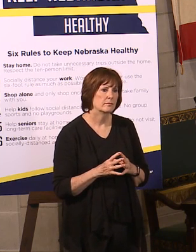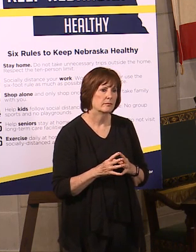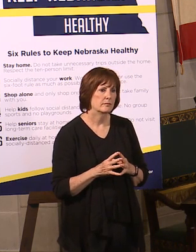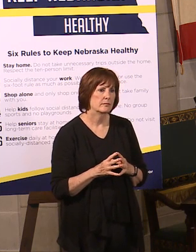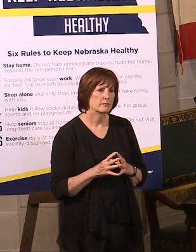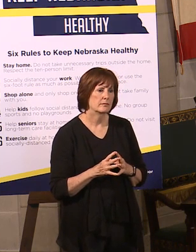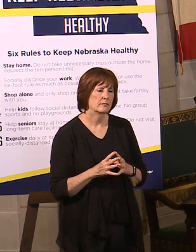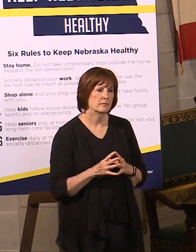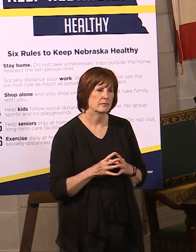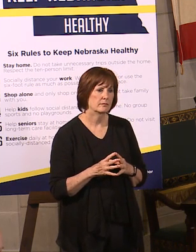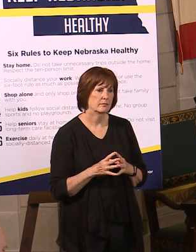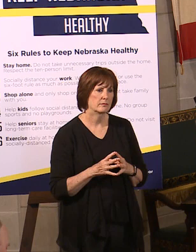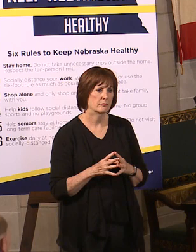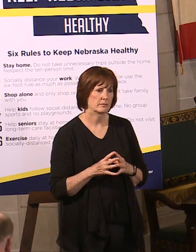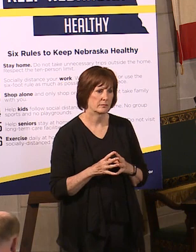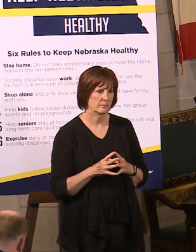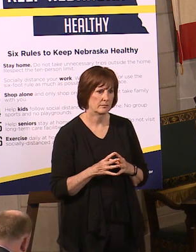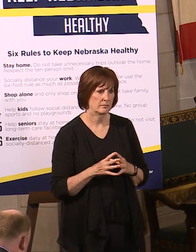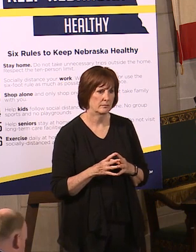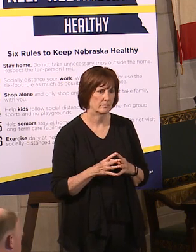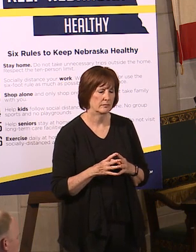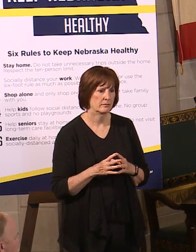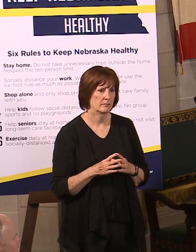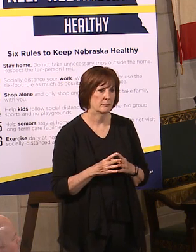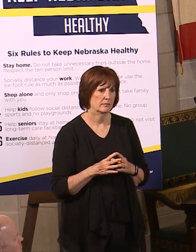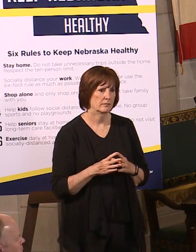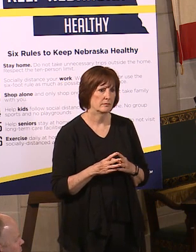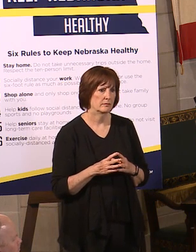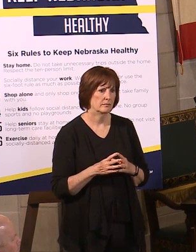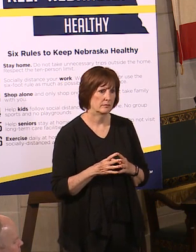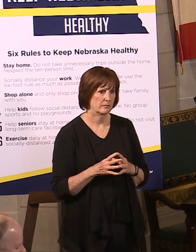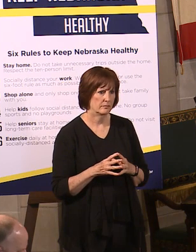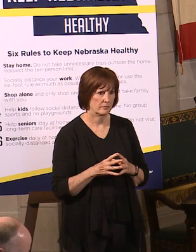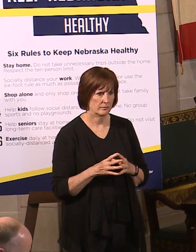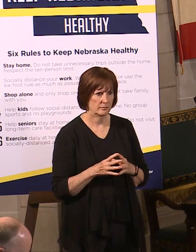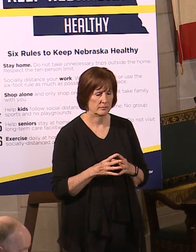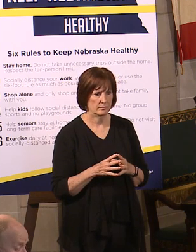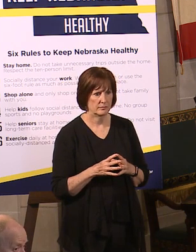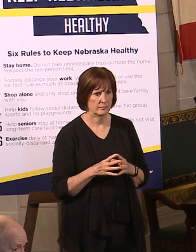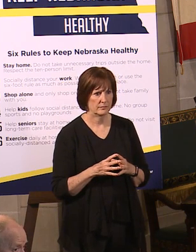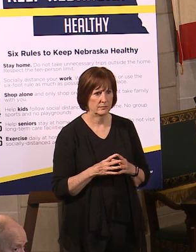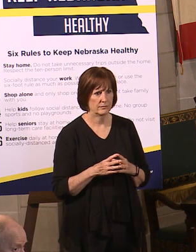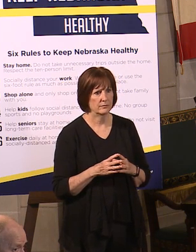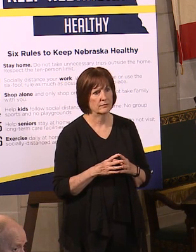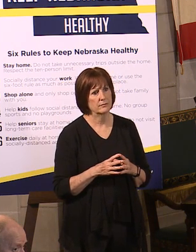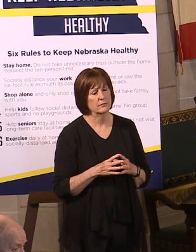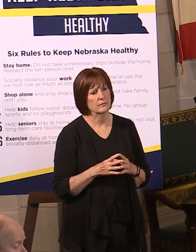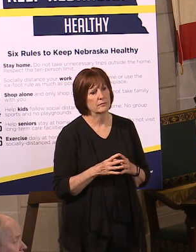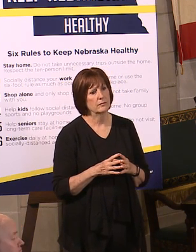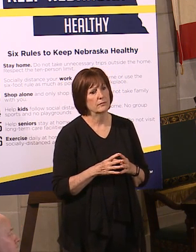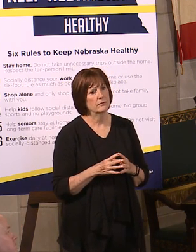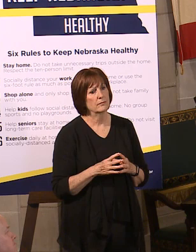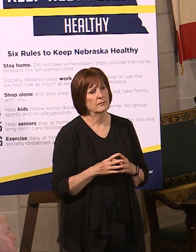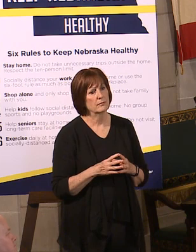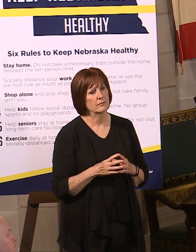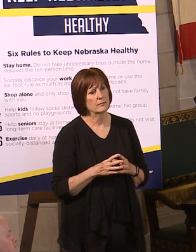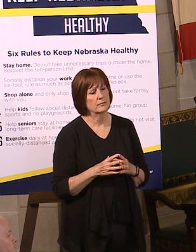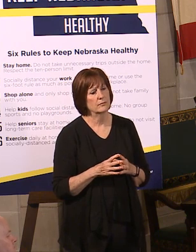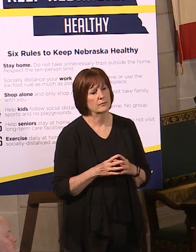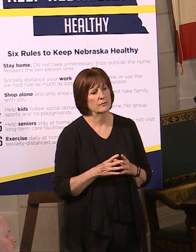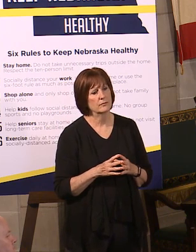is this part of the 27 million that was spent for the Test Nebraska initiative?